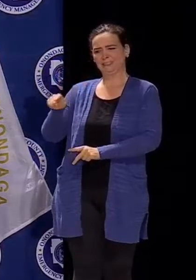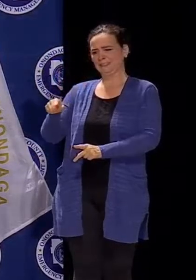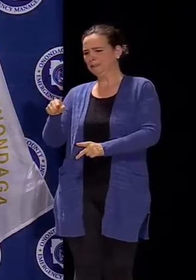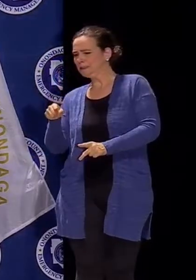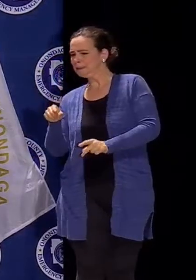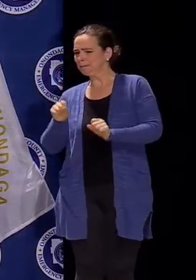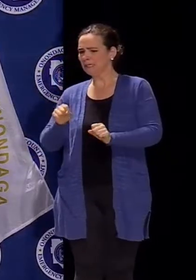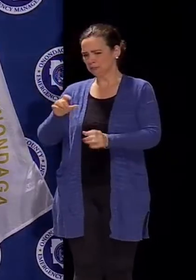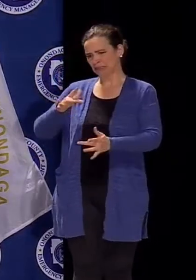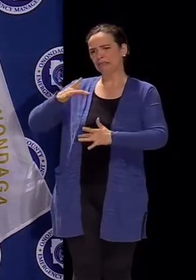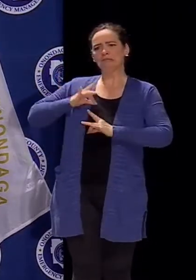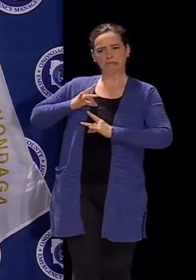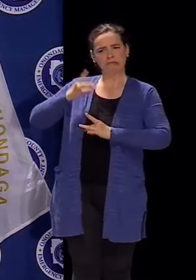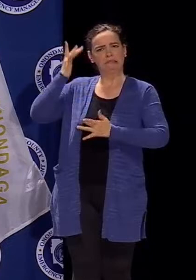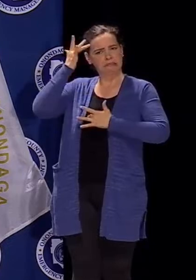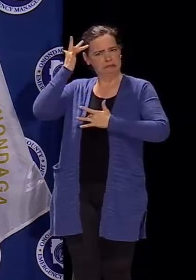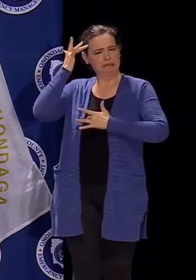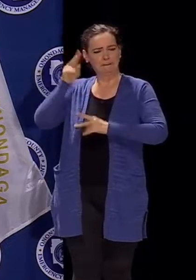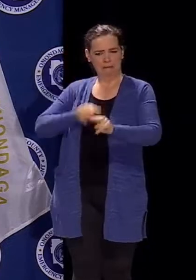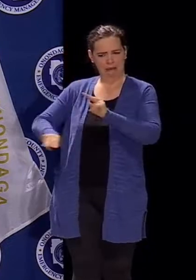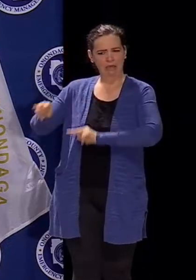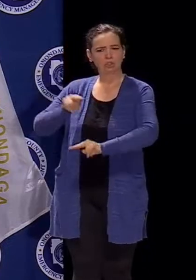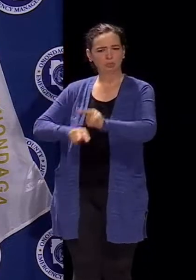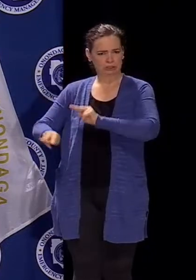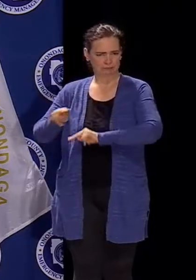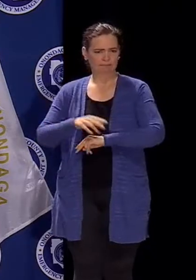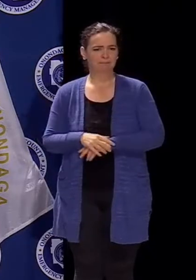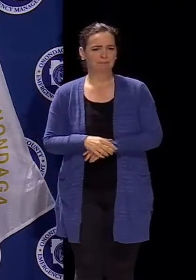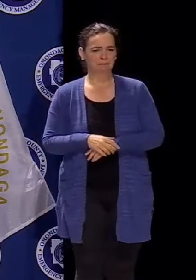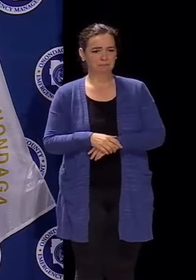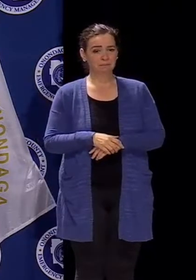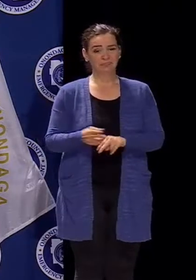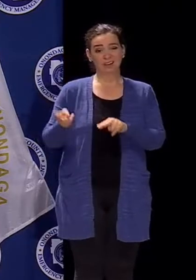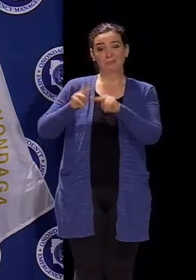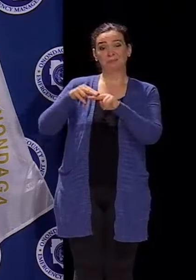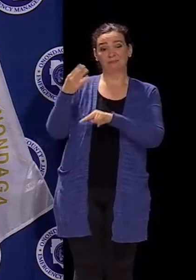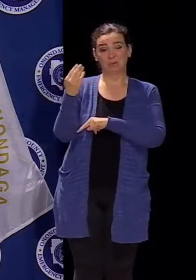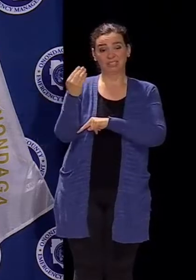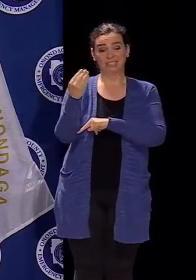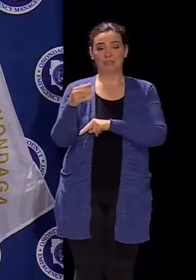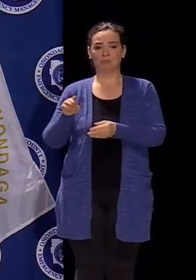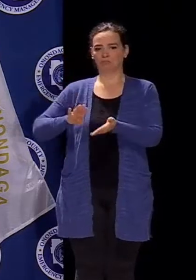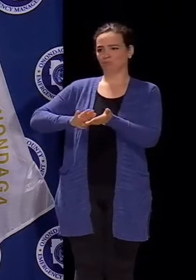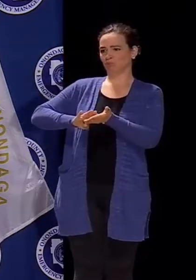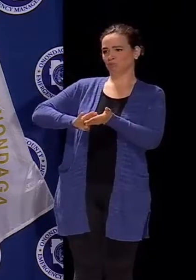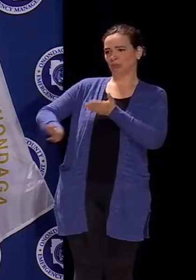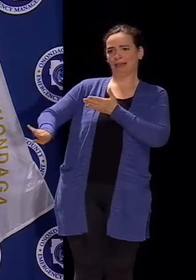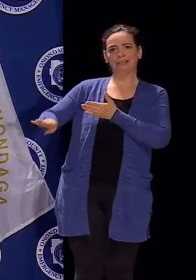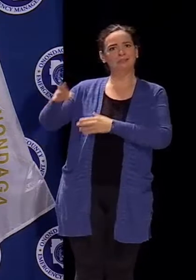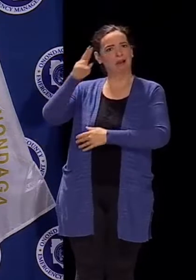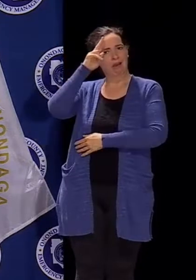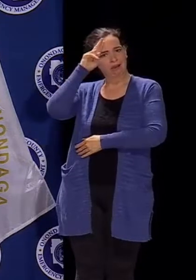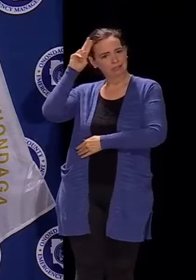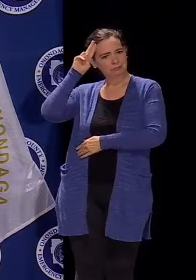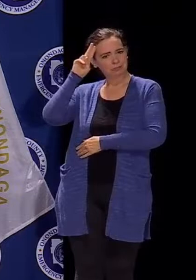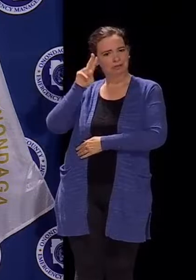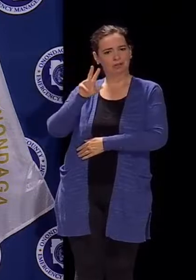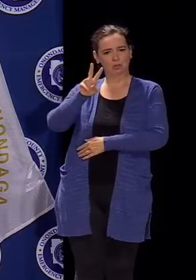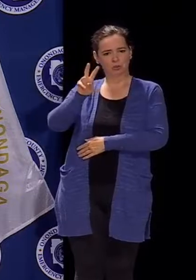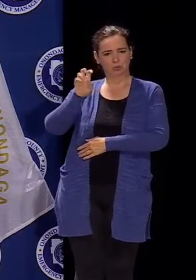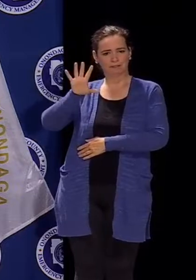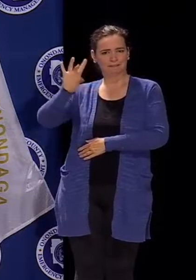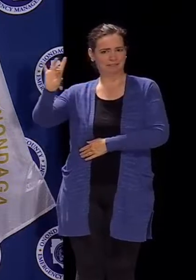homes. This is a new stat. So out of our community spread and contacts, really our community spread numbers,